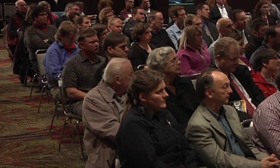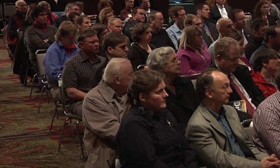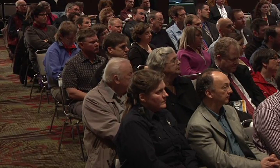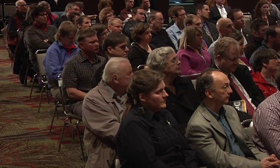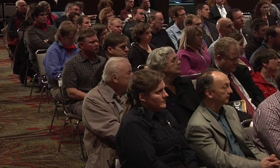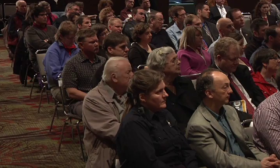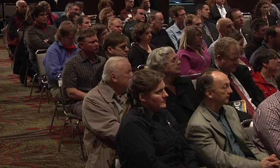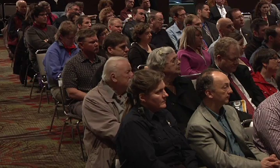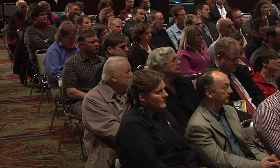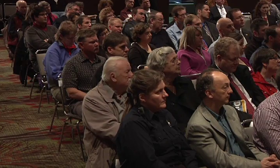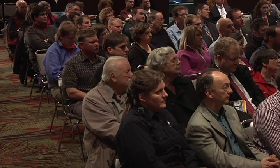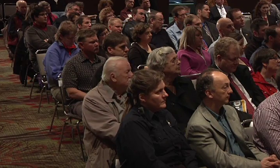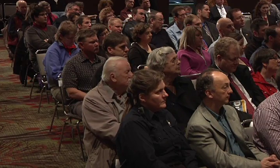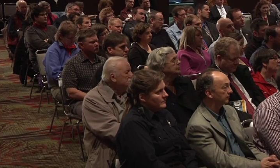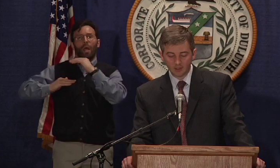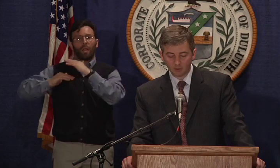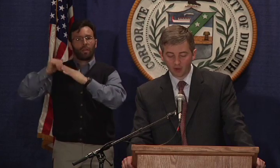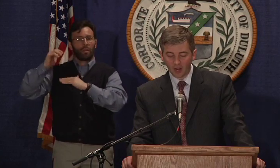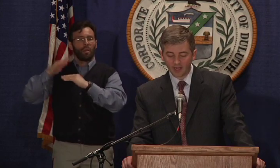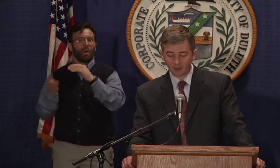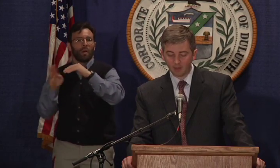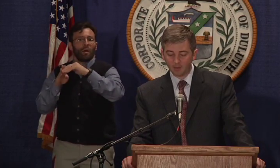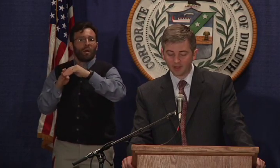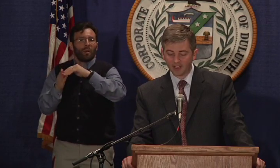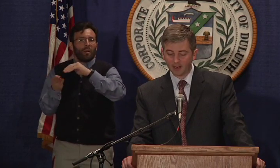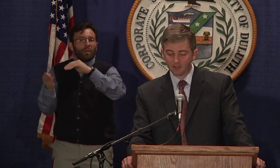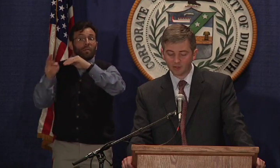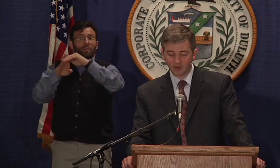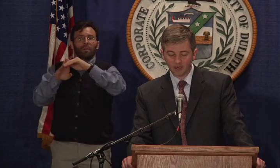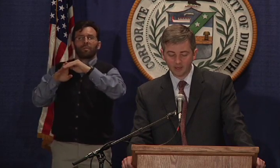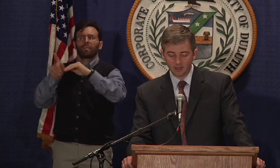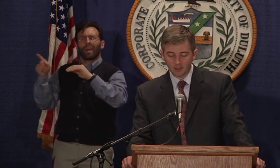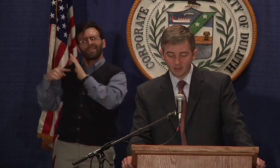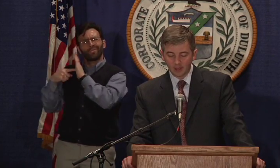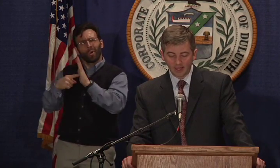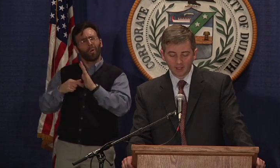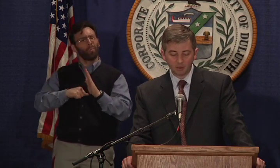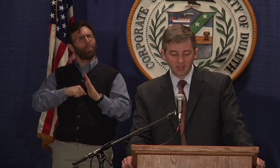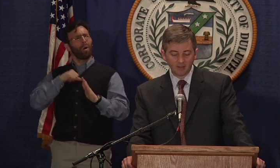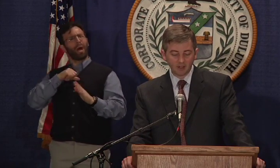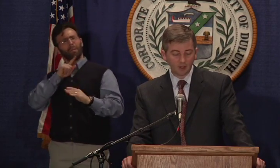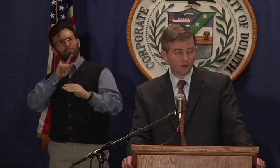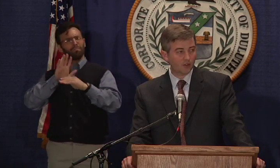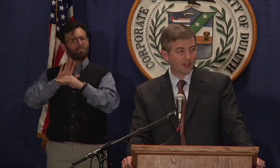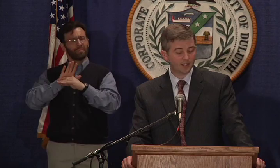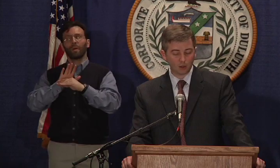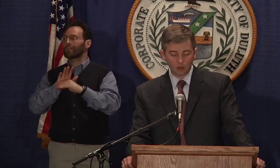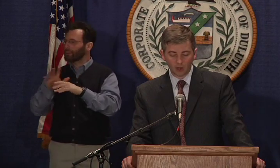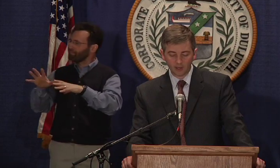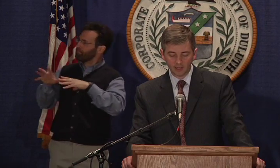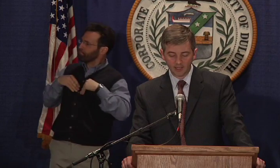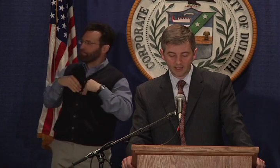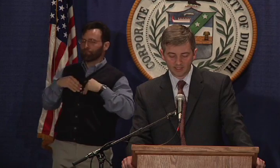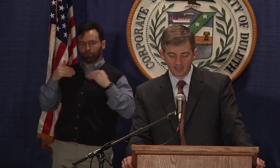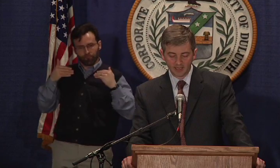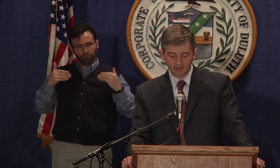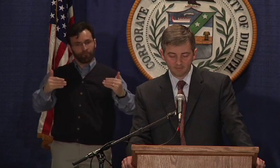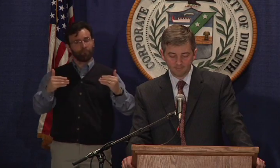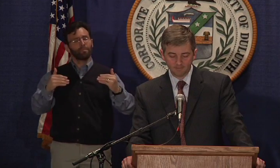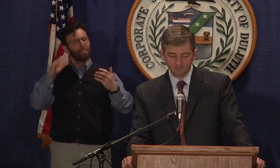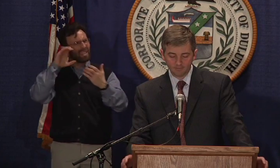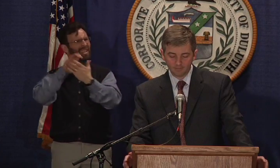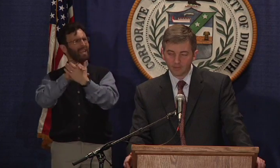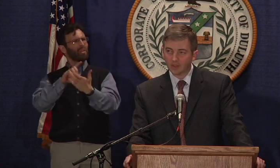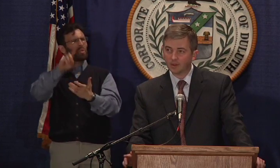proud legacy, to carry on the pride and commitment they demonstrated, and to believe in Duluth as wholeheartedly as they